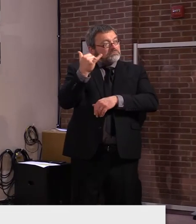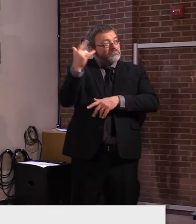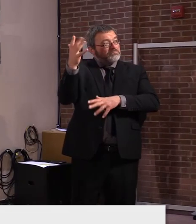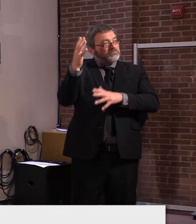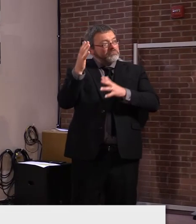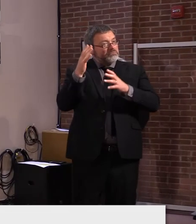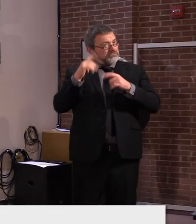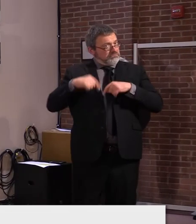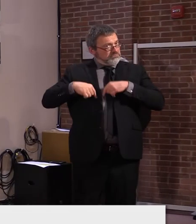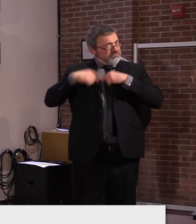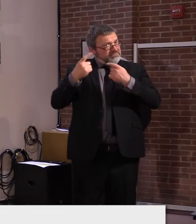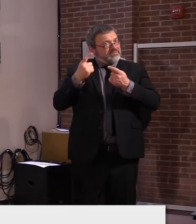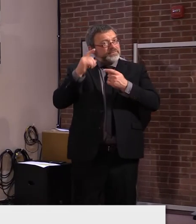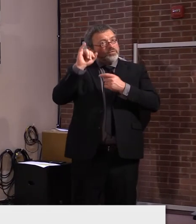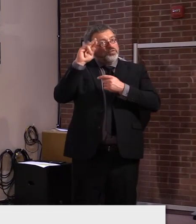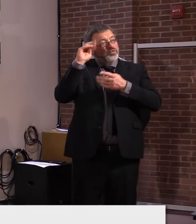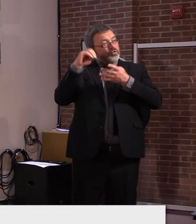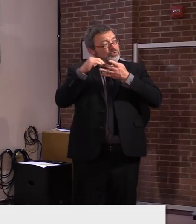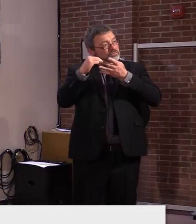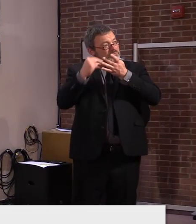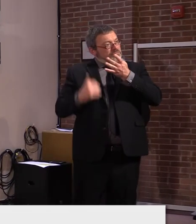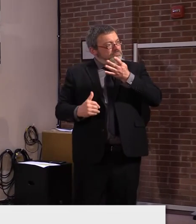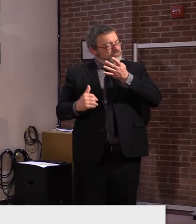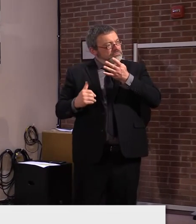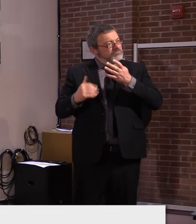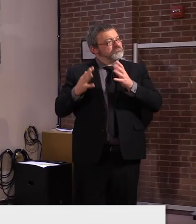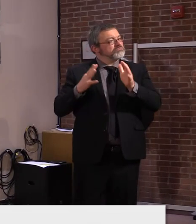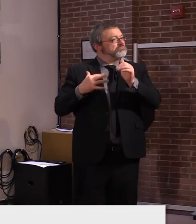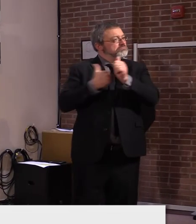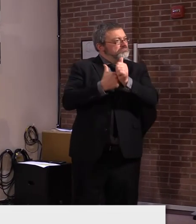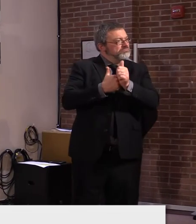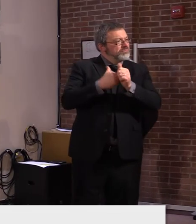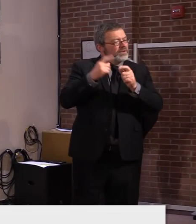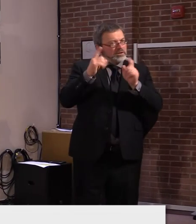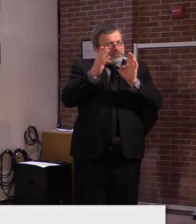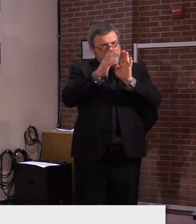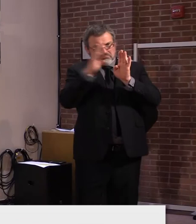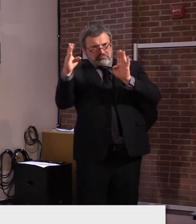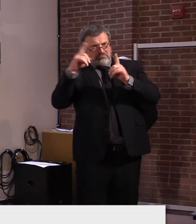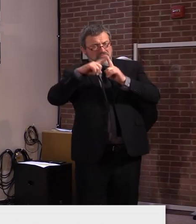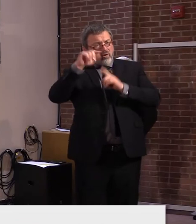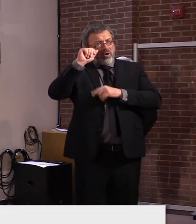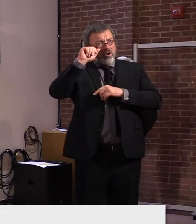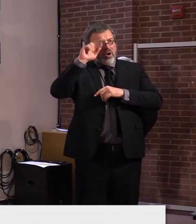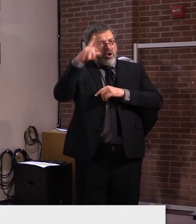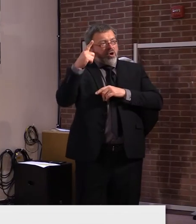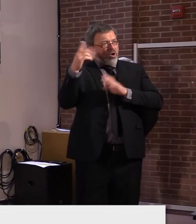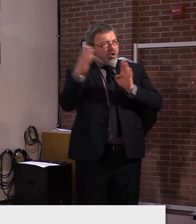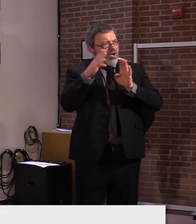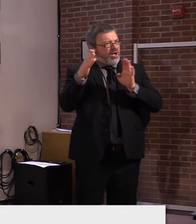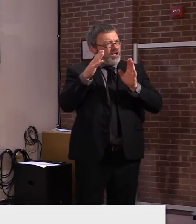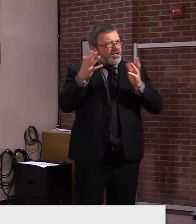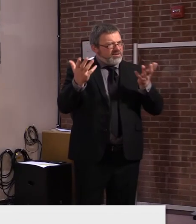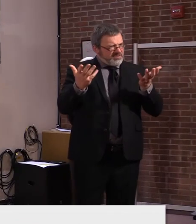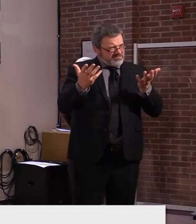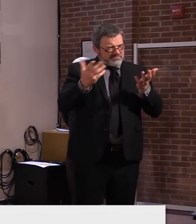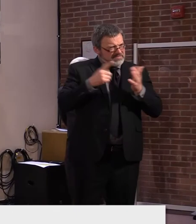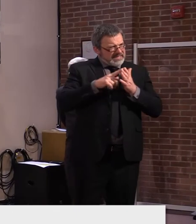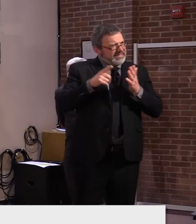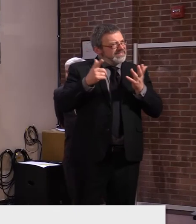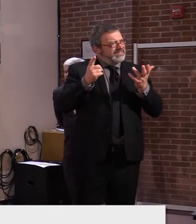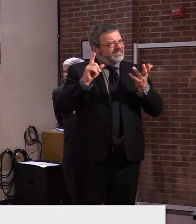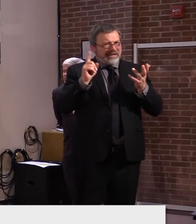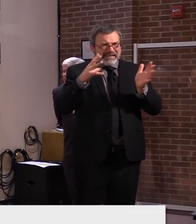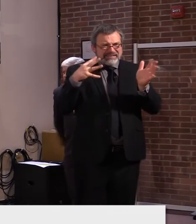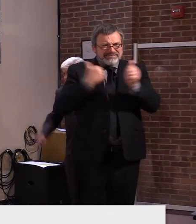extra 6% as of mid-August. Why is it so hard to get more timely data out of New Hampshire, and does